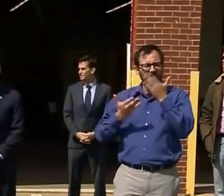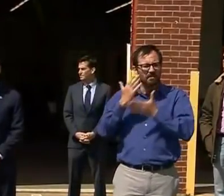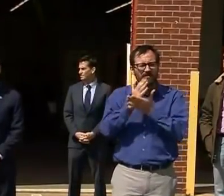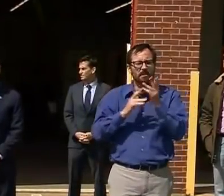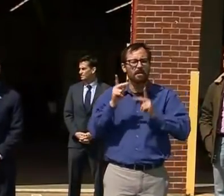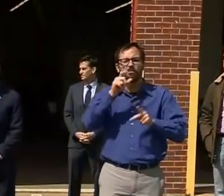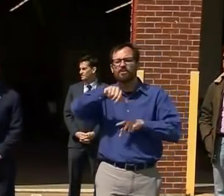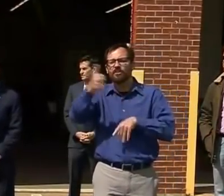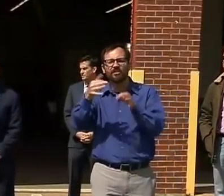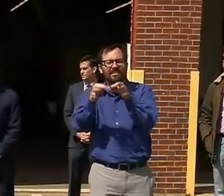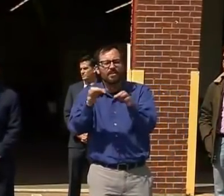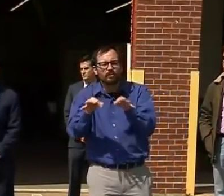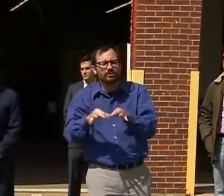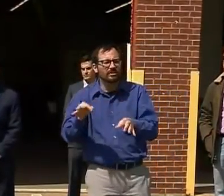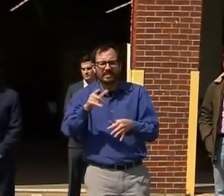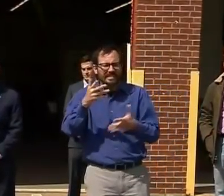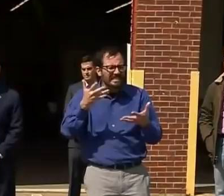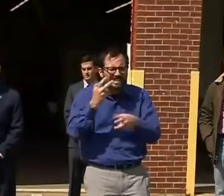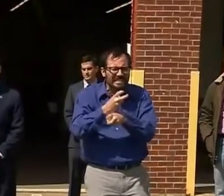text to